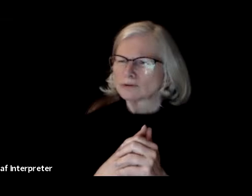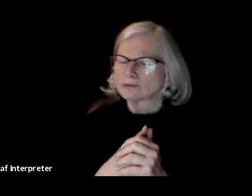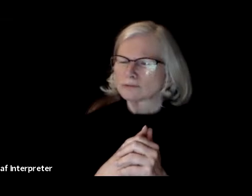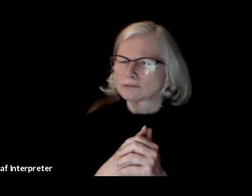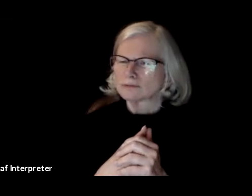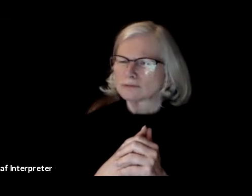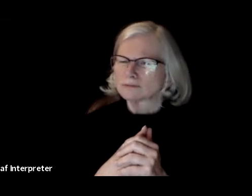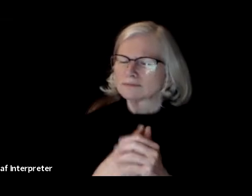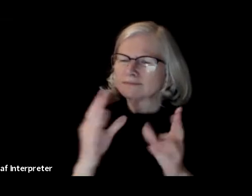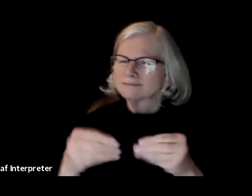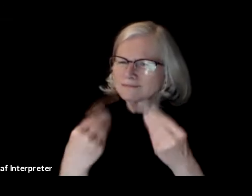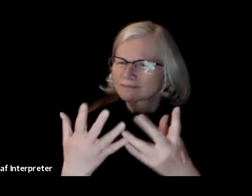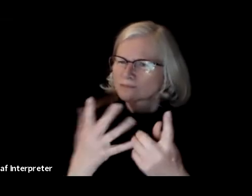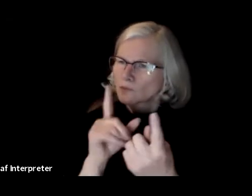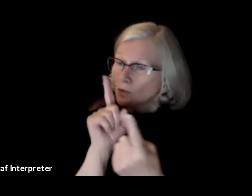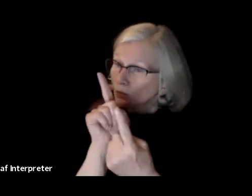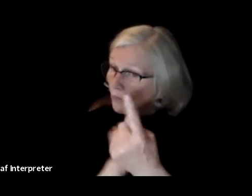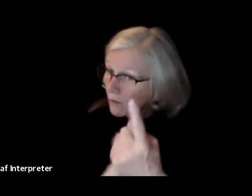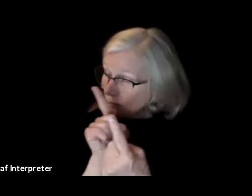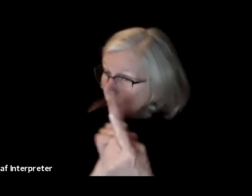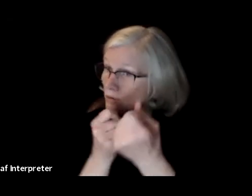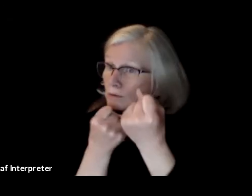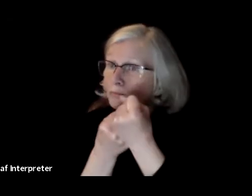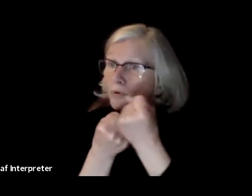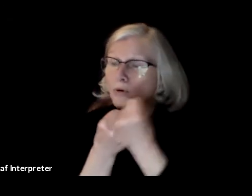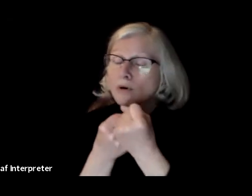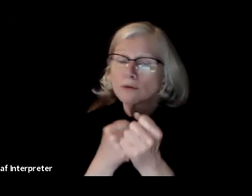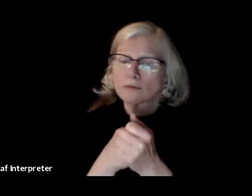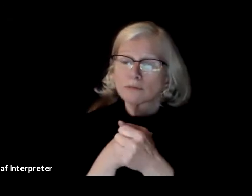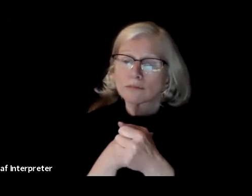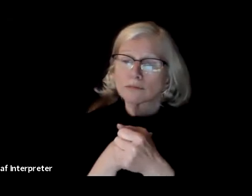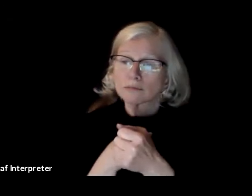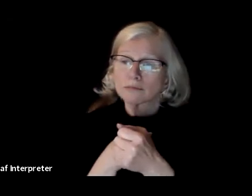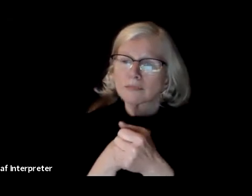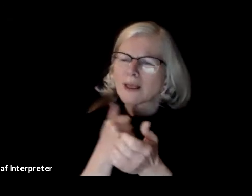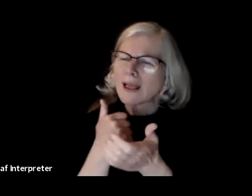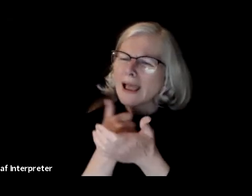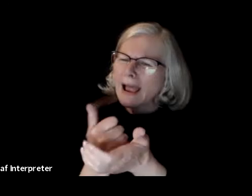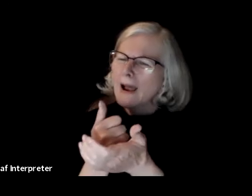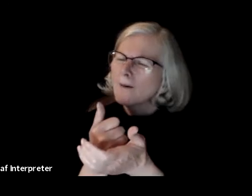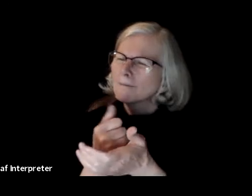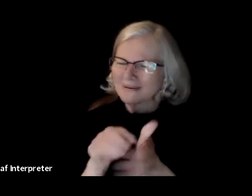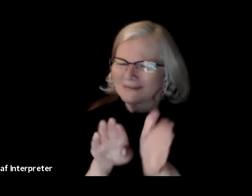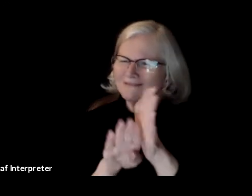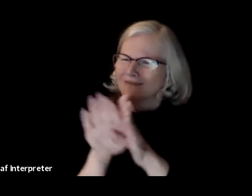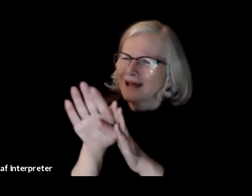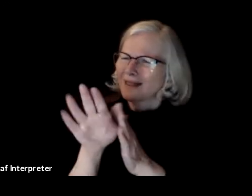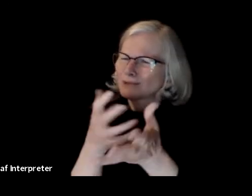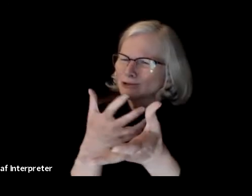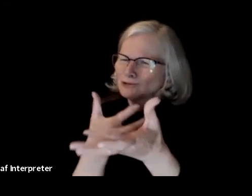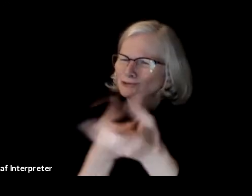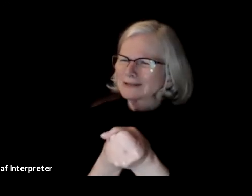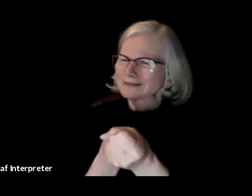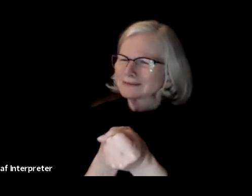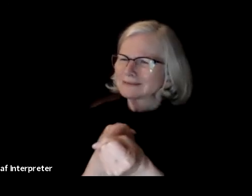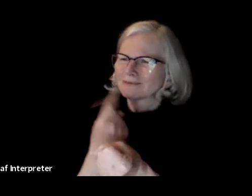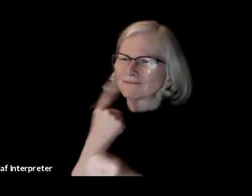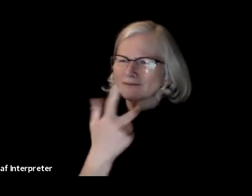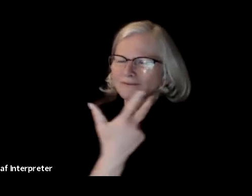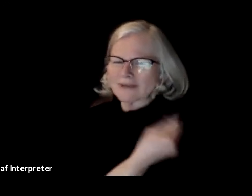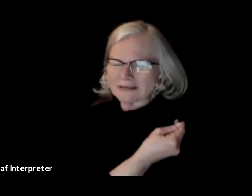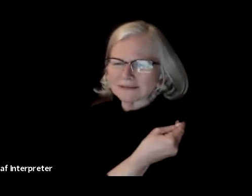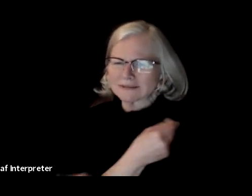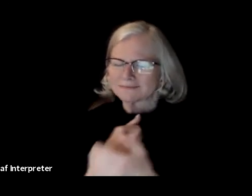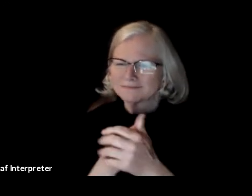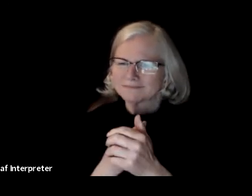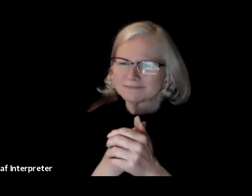one-on-one support and reassurance, to help build confidence in the vaccine, and to direct those questions that we can't